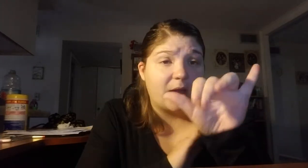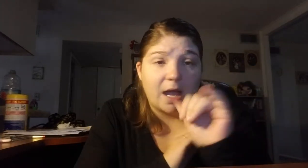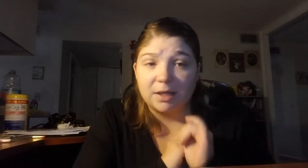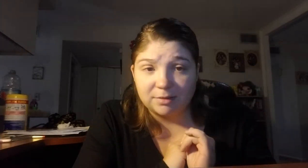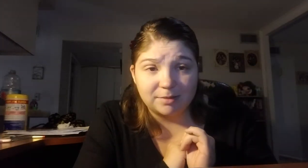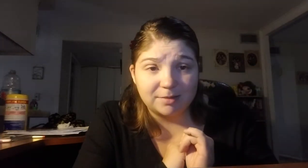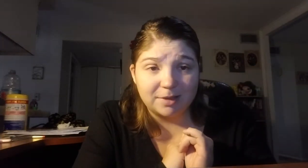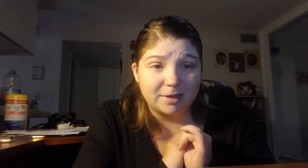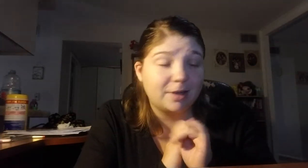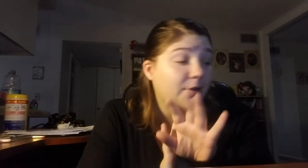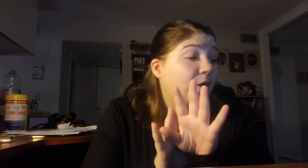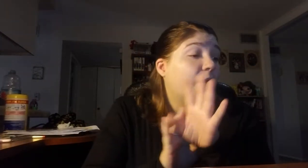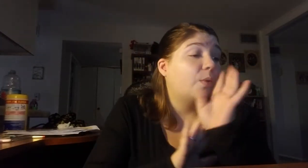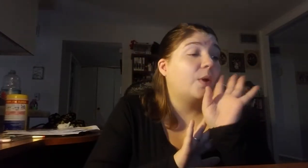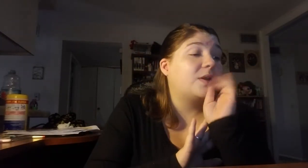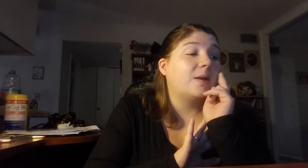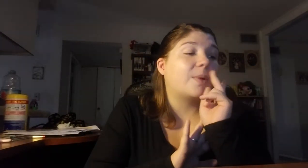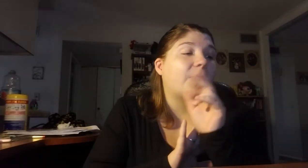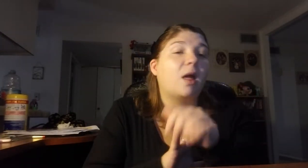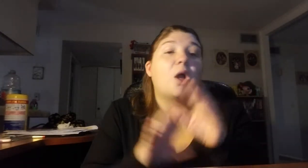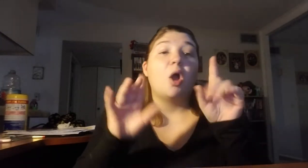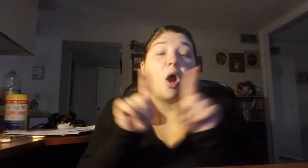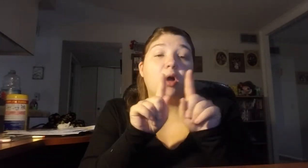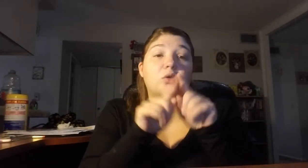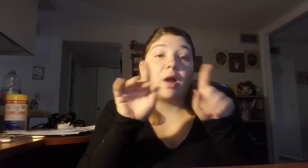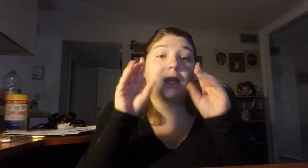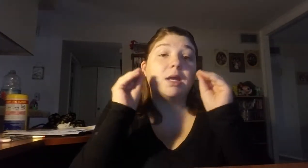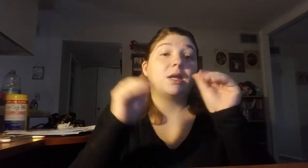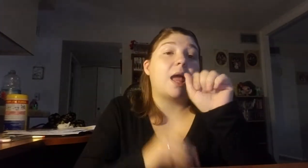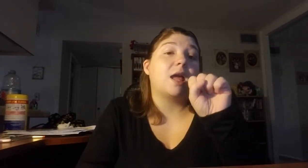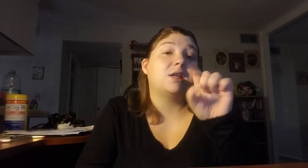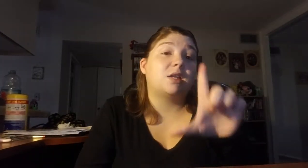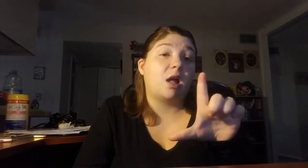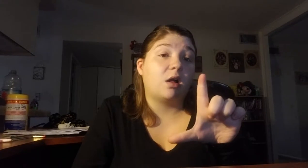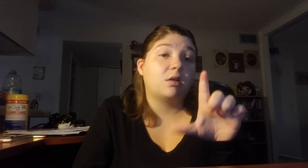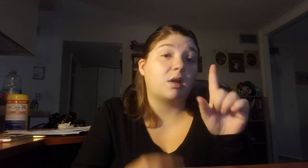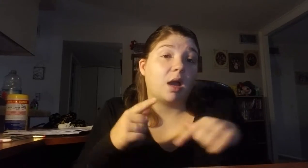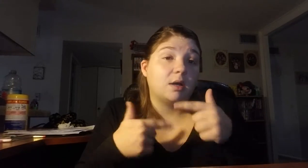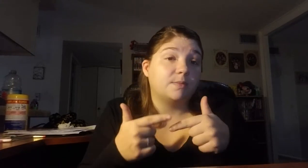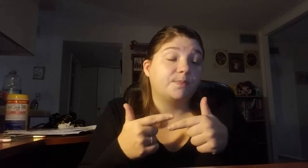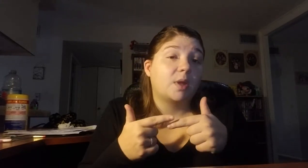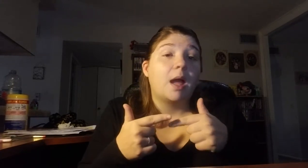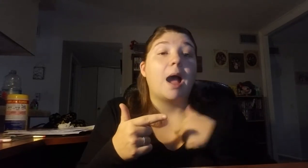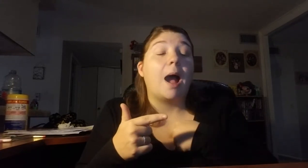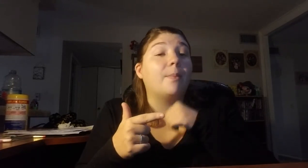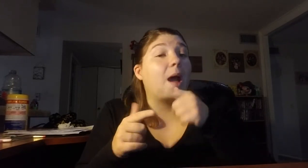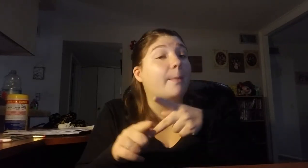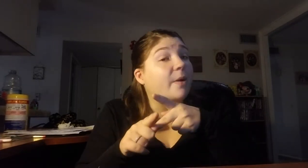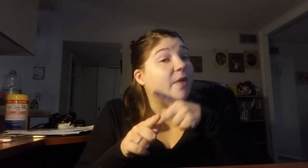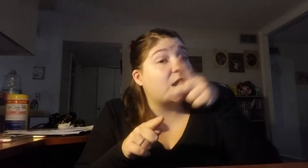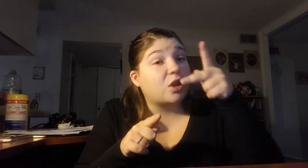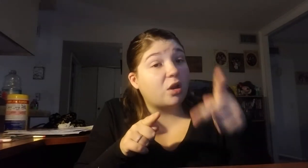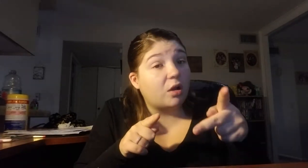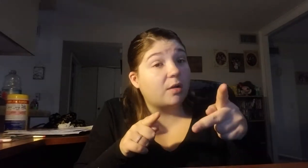that. We'll see about that. Also, I teach ASL sign. I'm not professional.